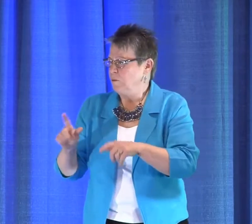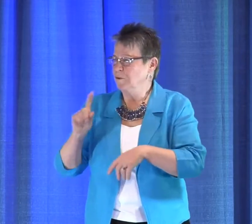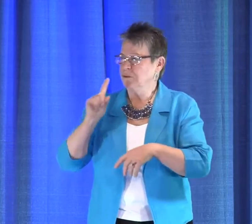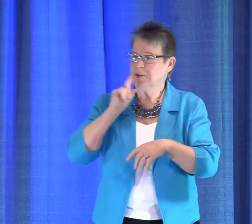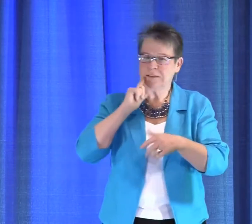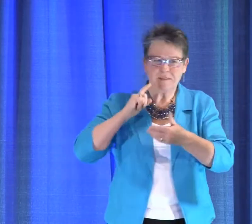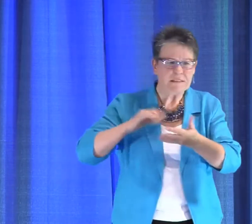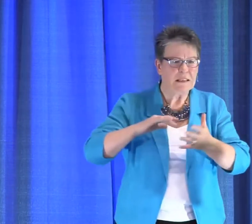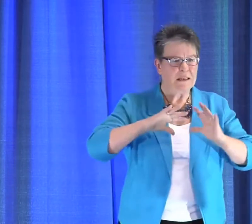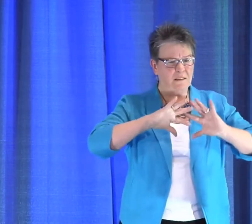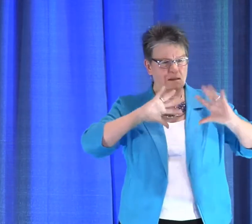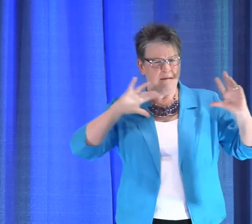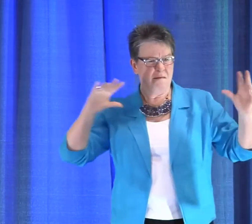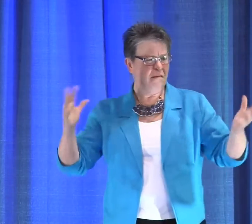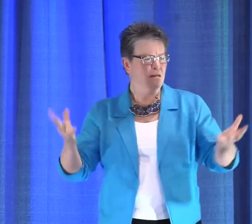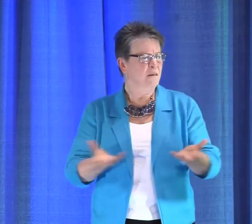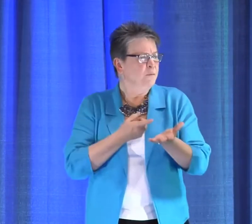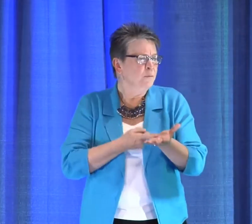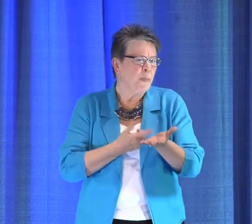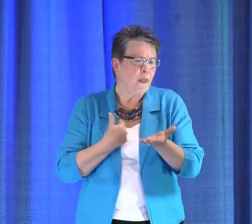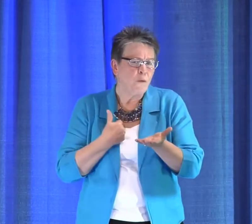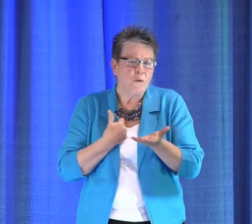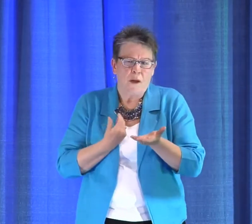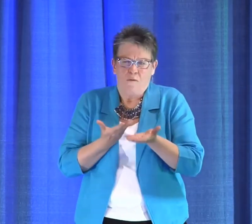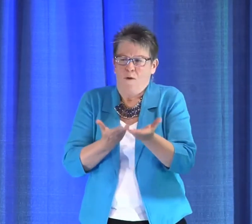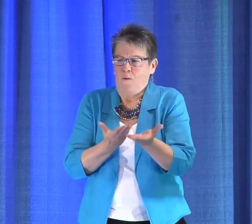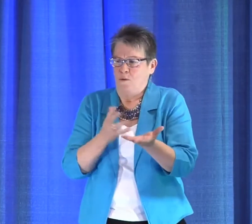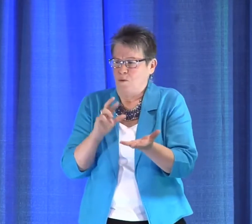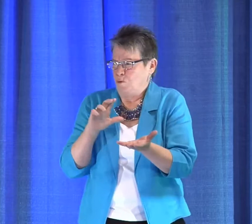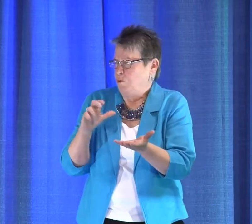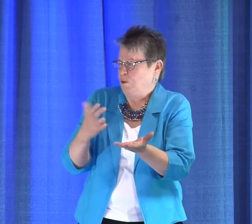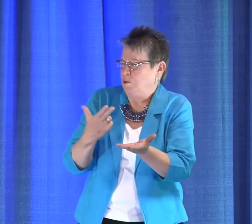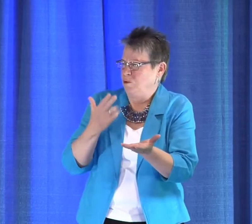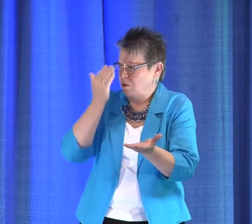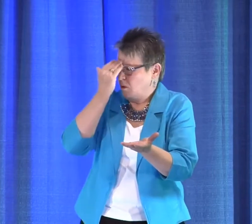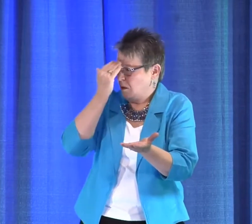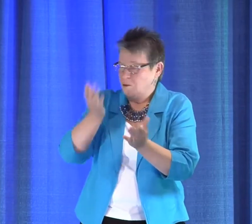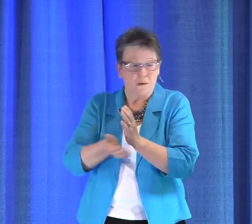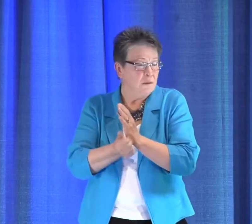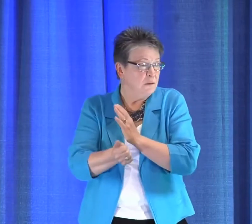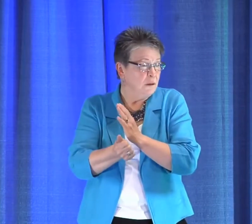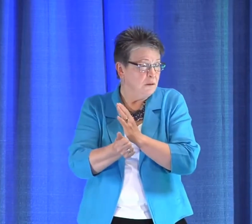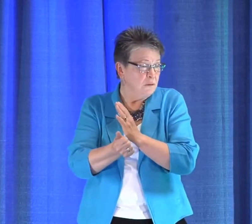interpreting and language studies and all these things that are important to our field.